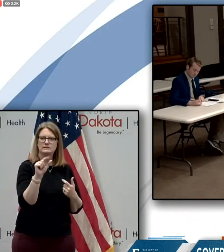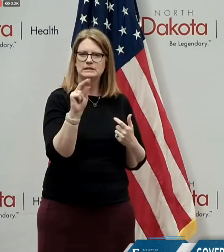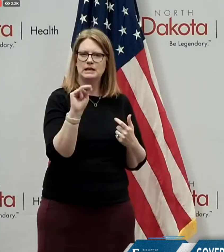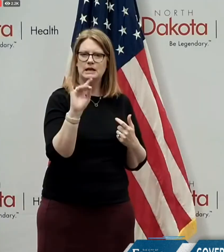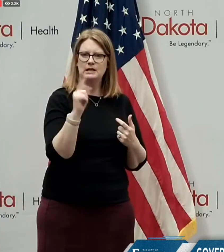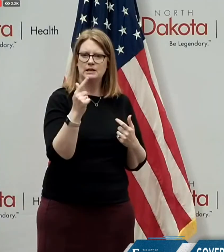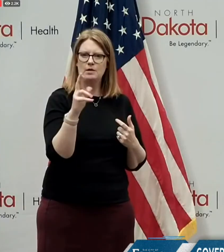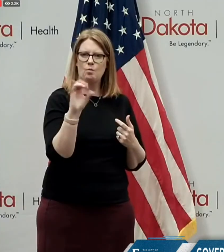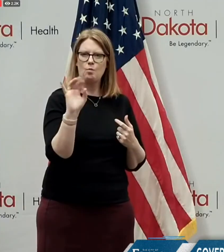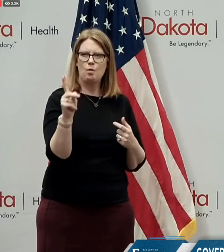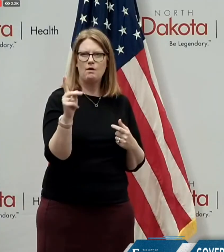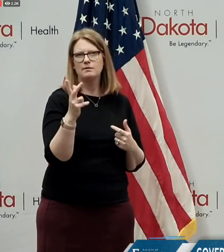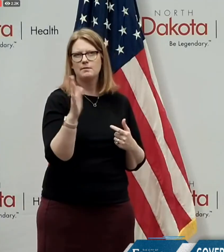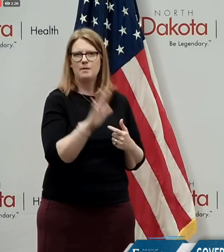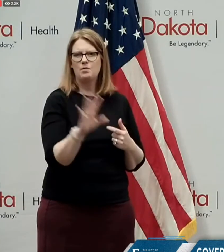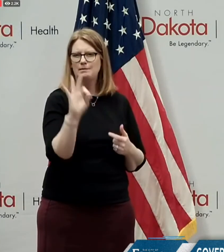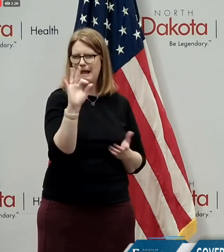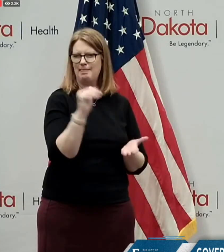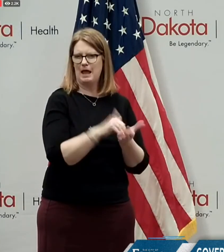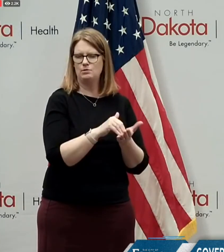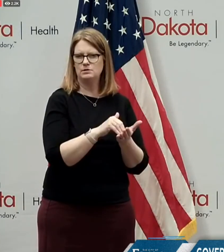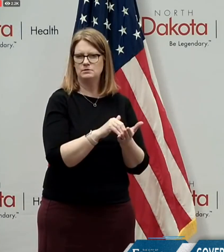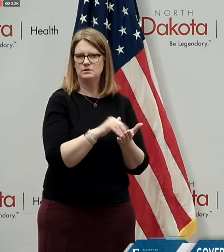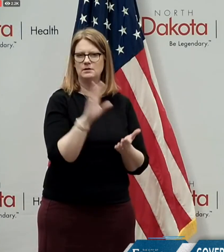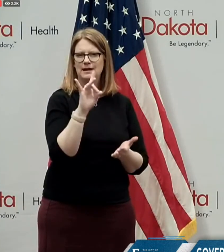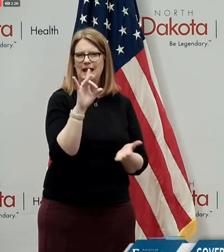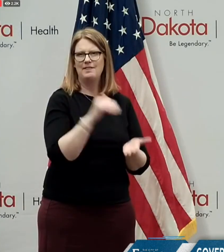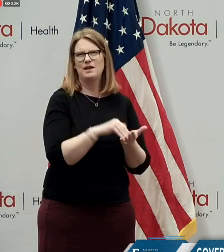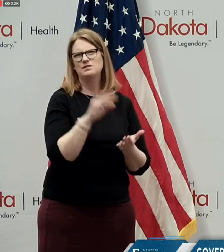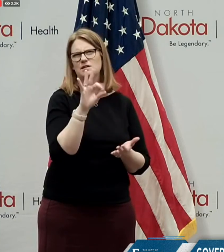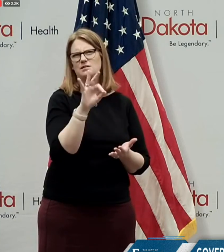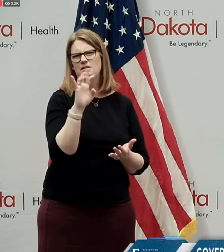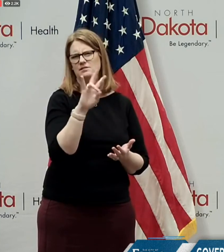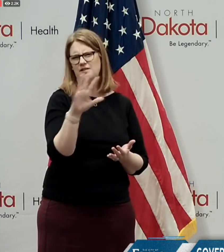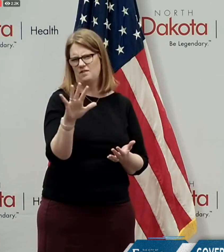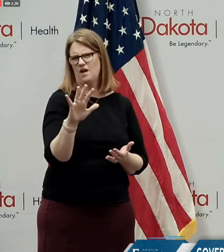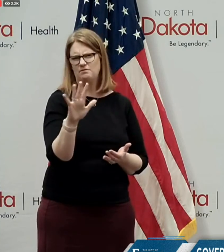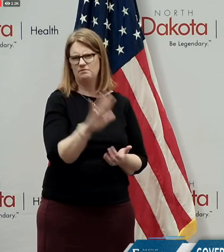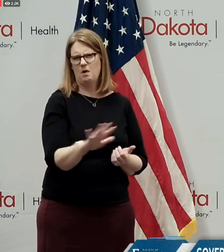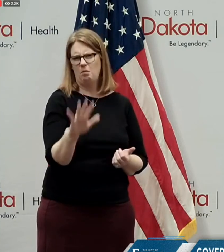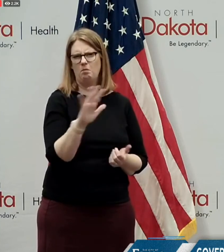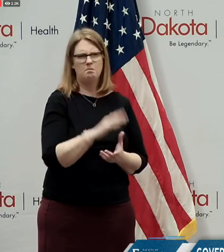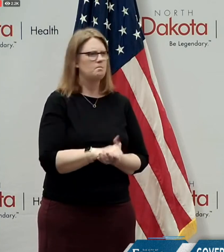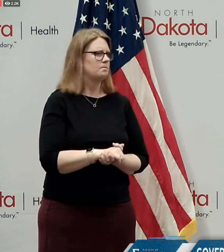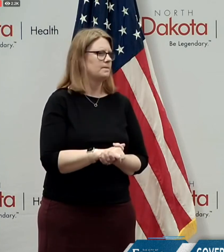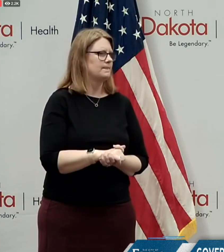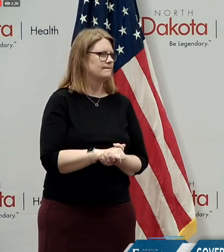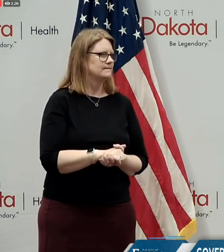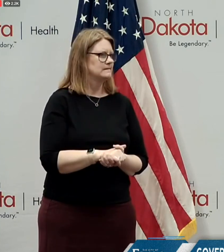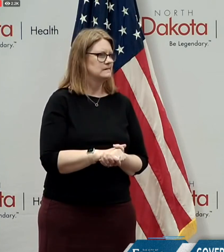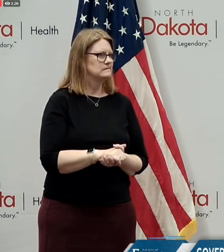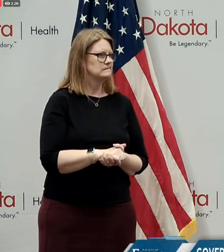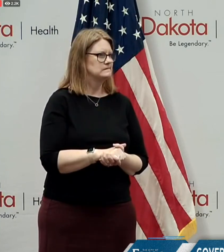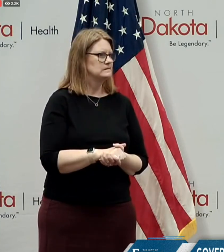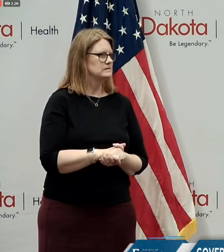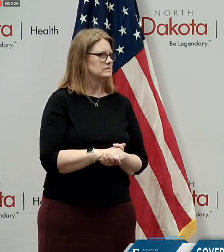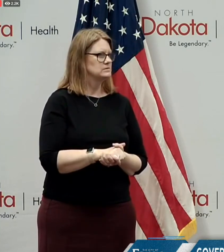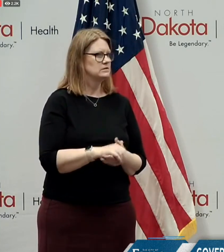close to, I would say more like 9,000, but 8,975. Yep.